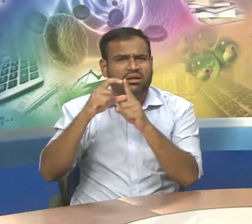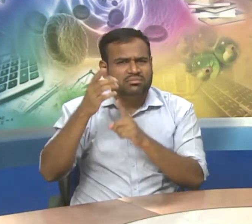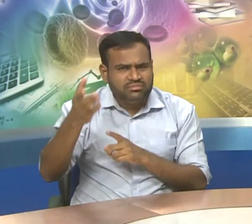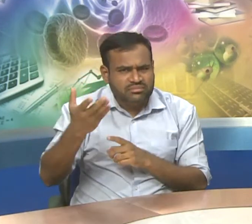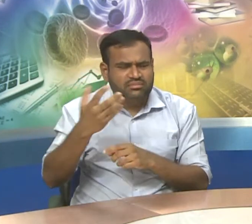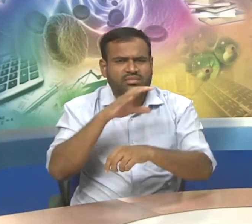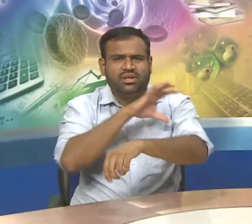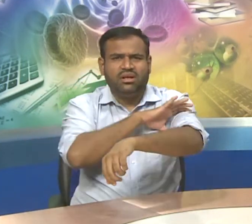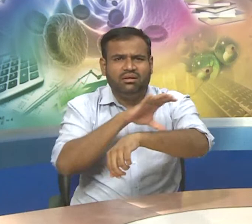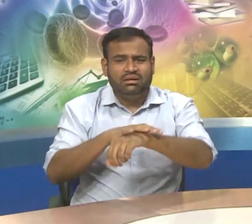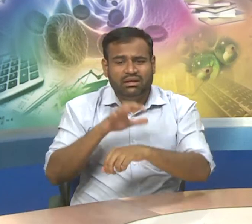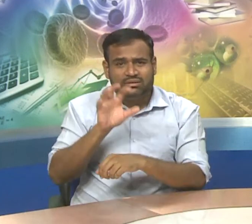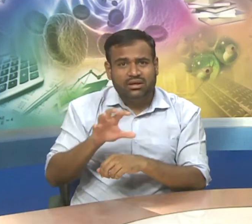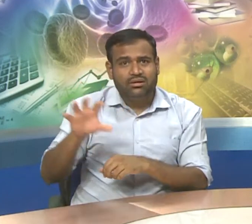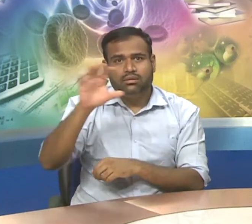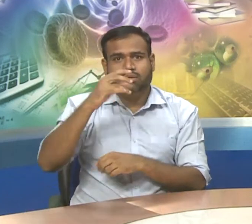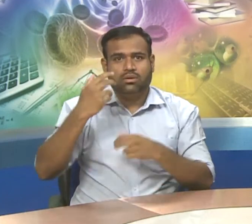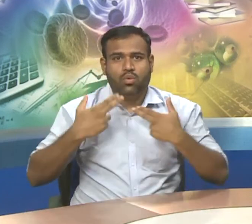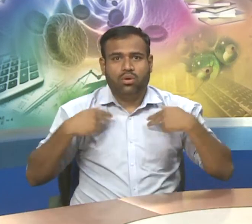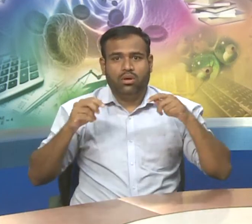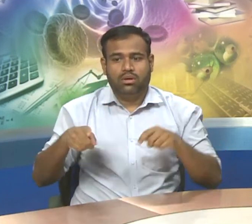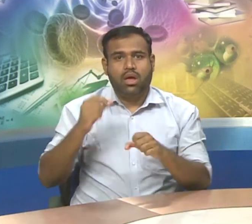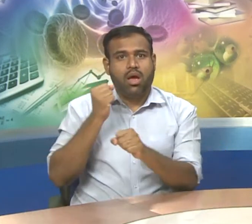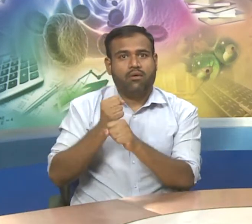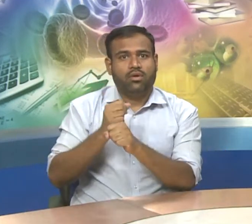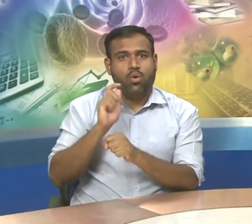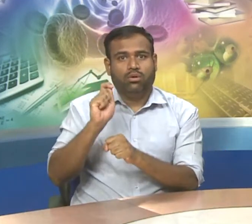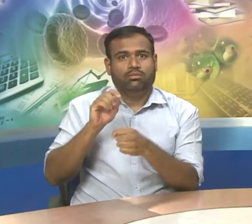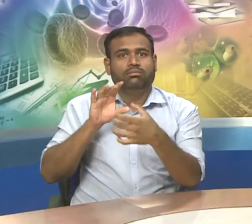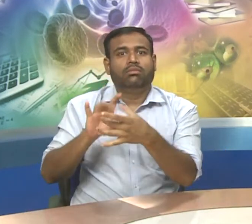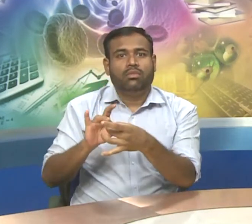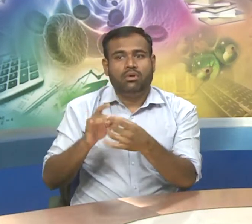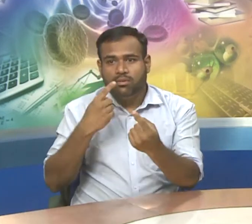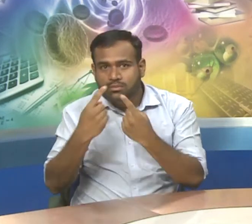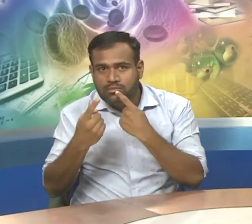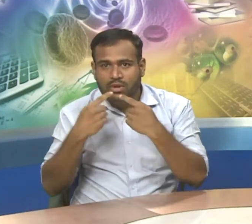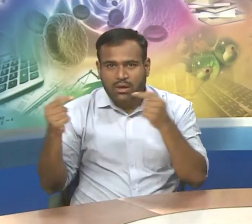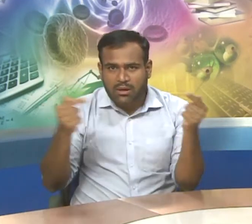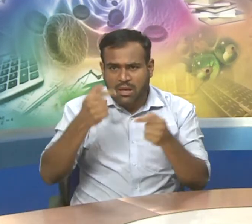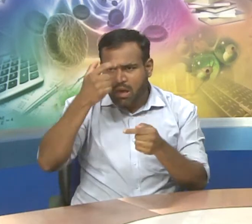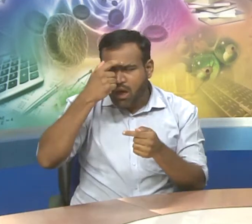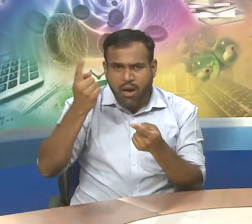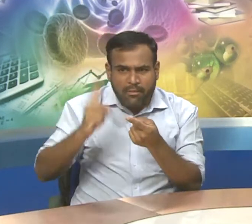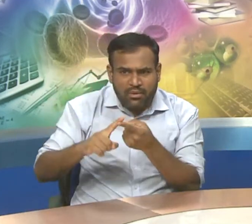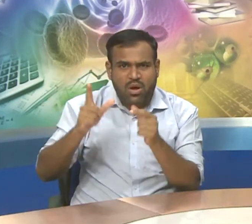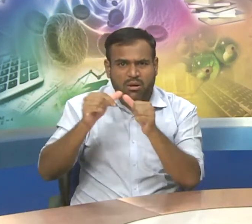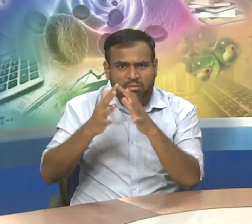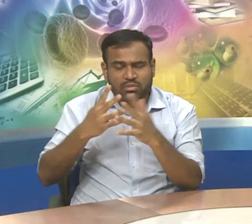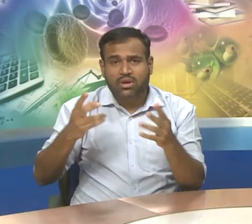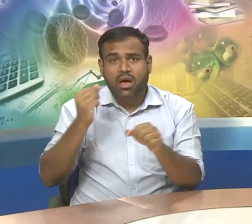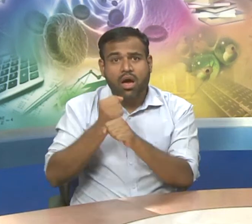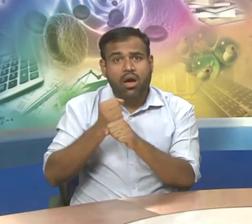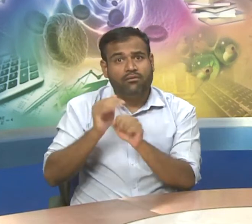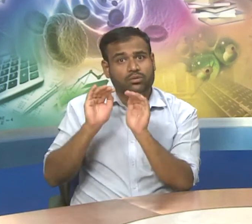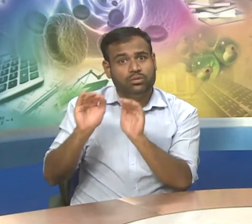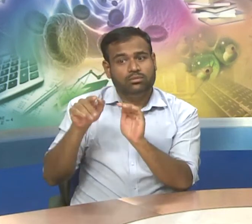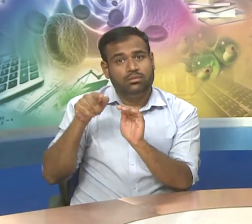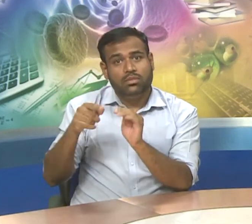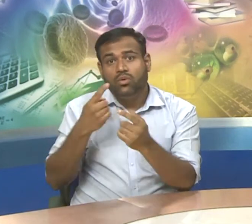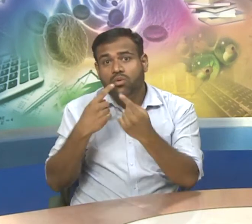On the other side, Attorney General is the chief legal advisor of the government of India